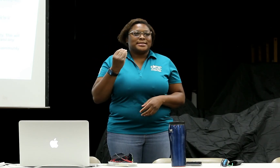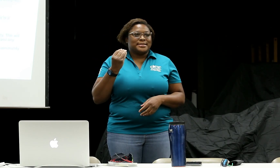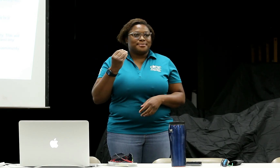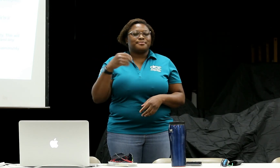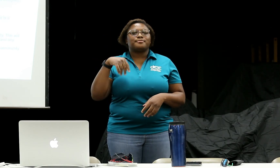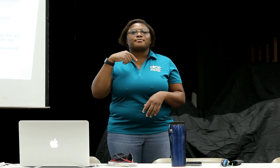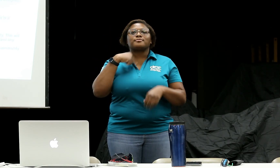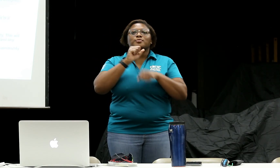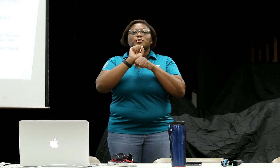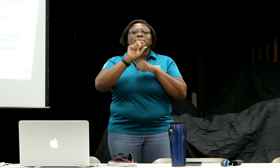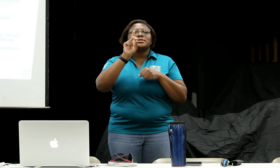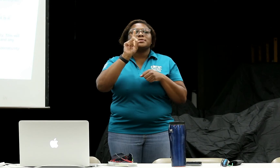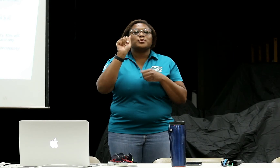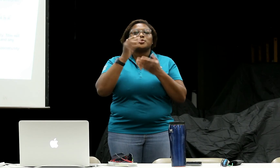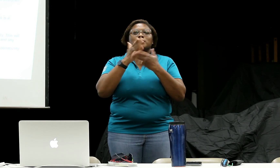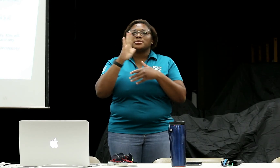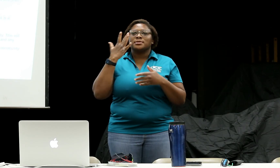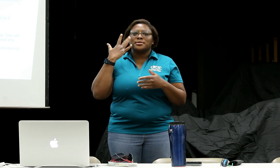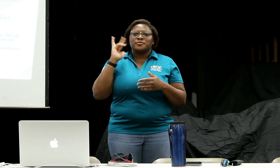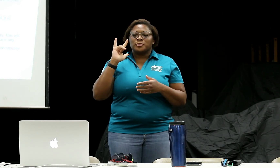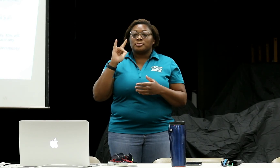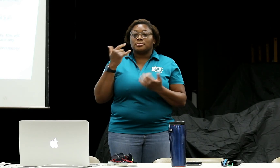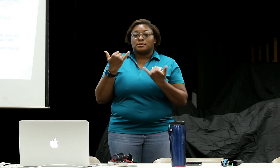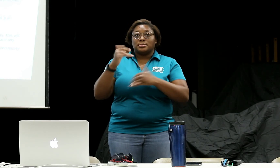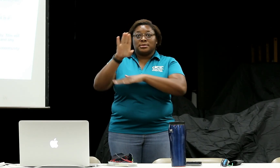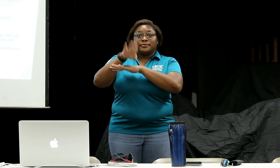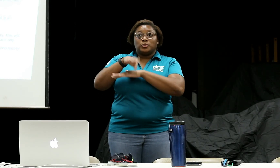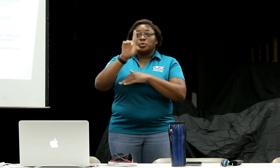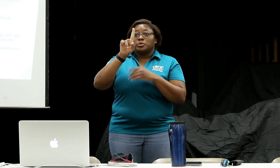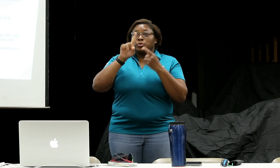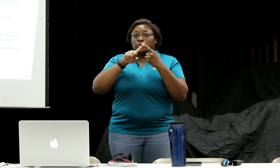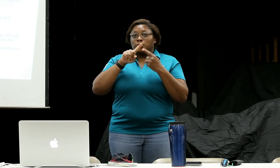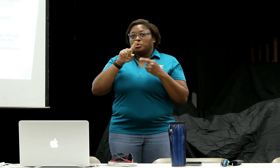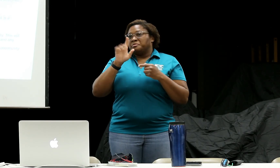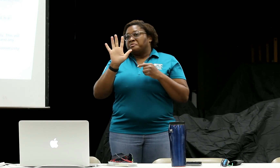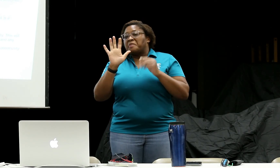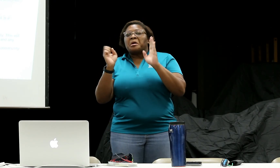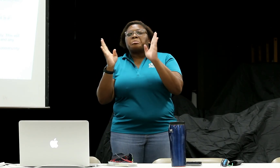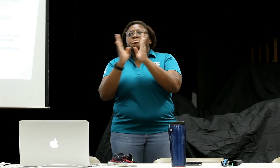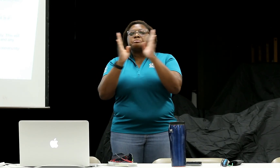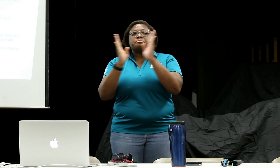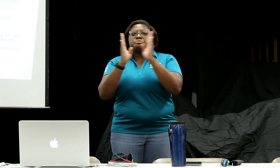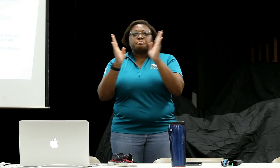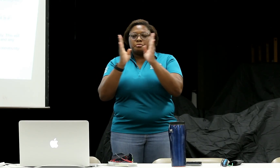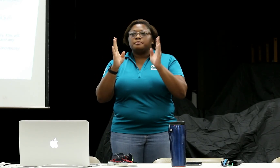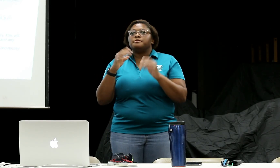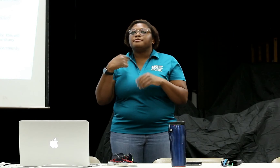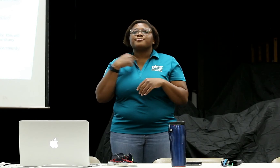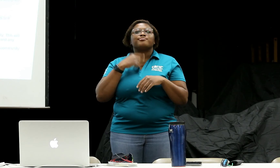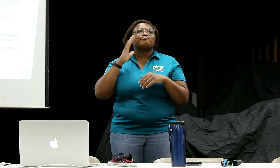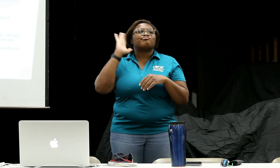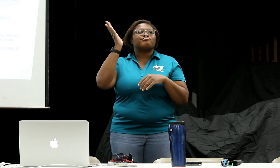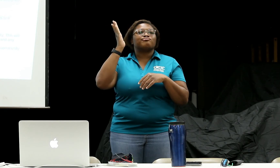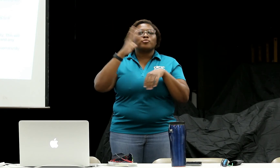languages. It was very wordy. So if it just had more simple details, we could do